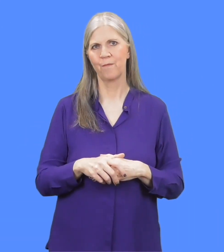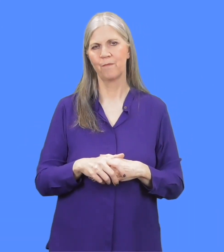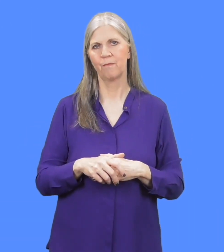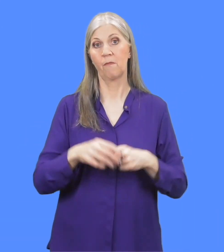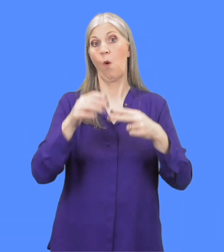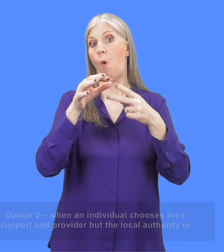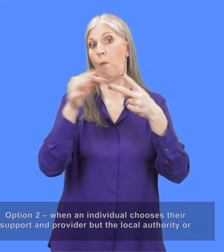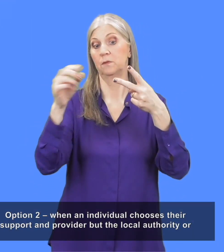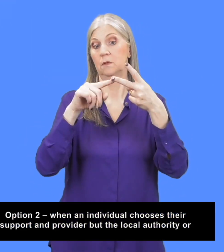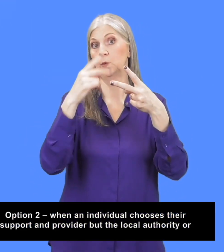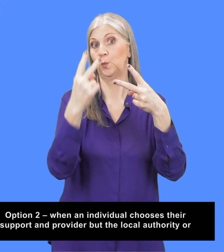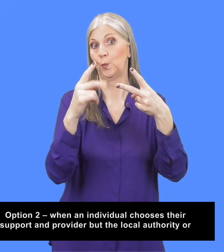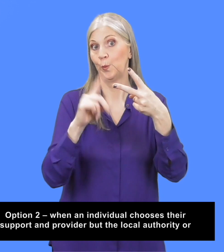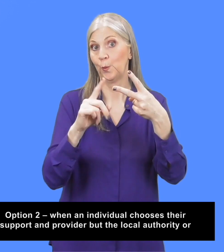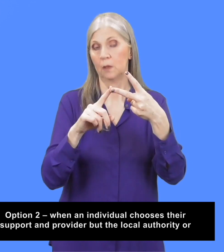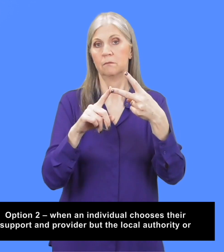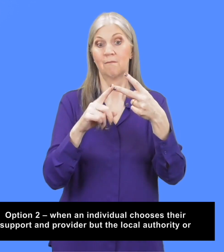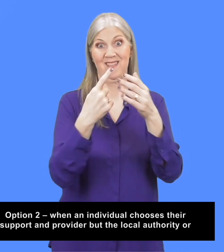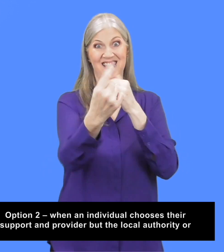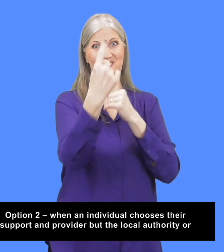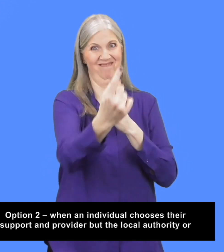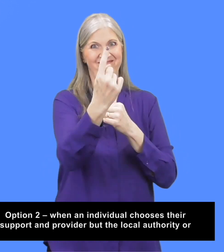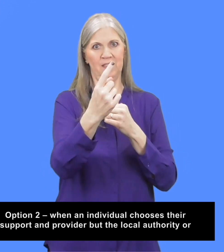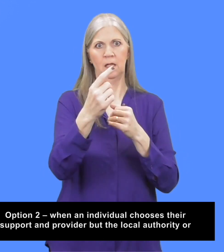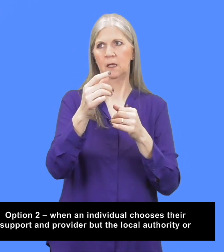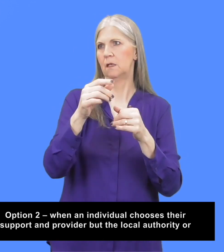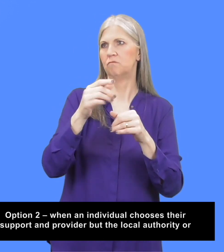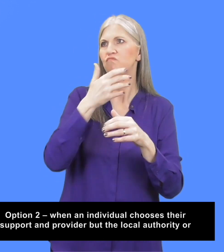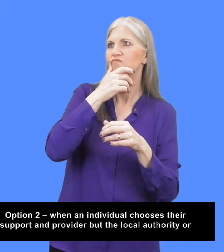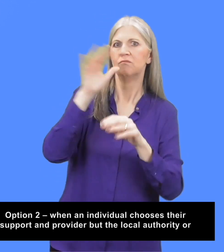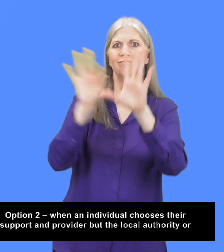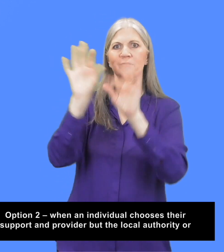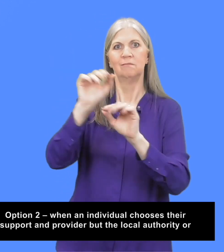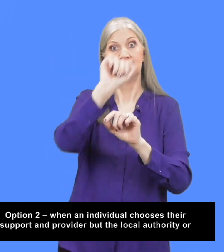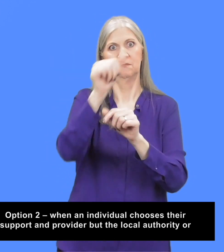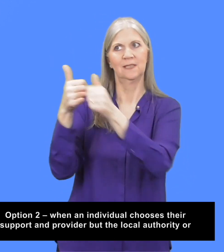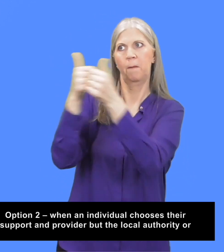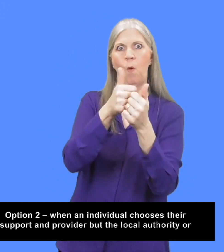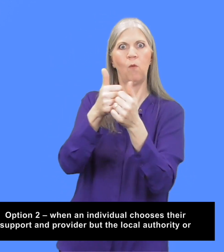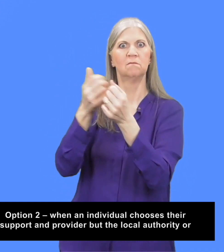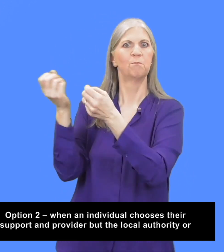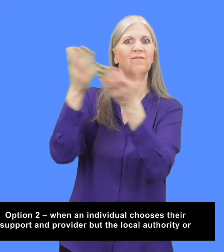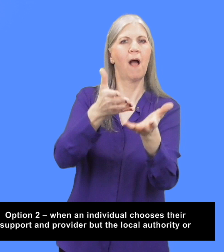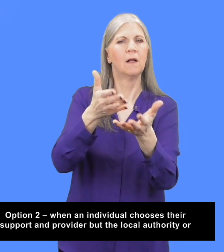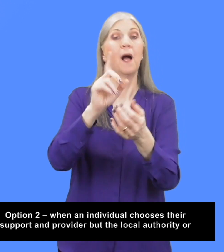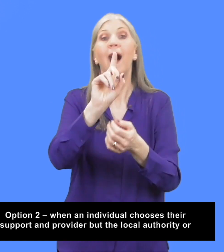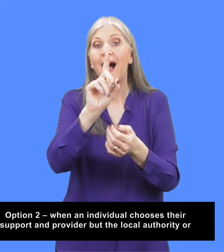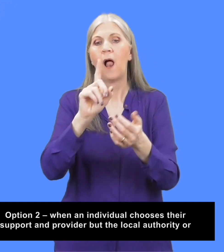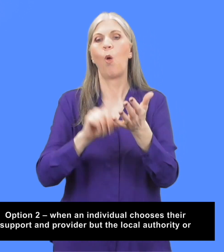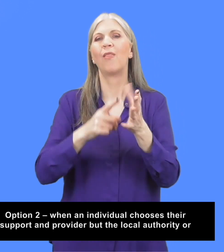Option 2, when an individual chooses their support and provider, but the local authority